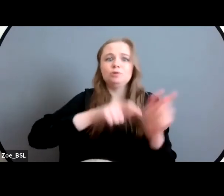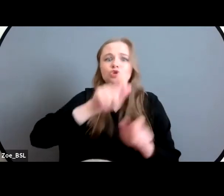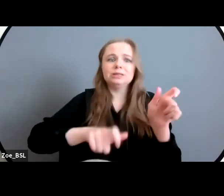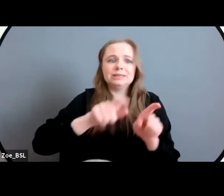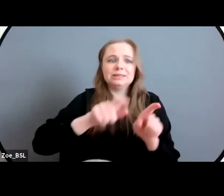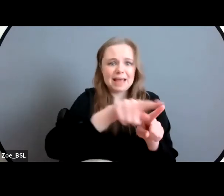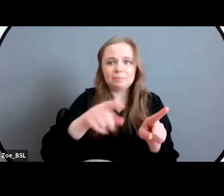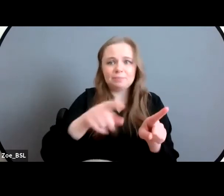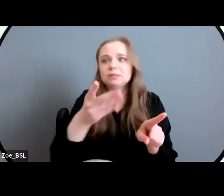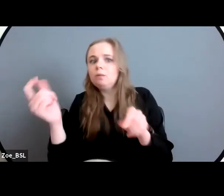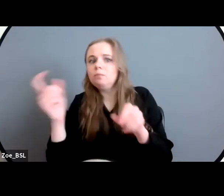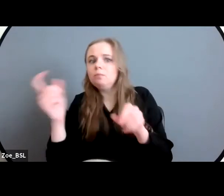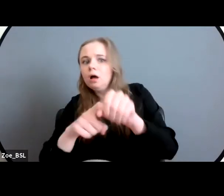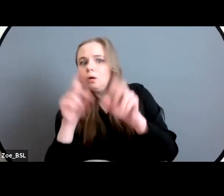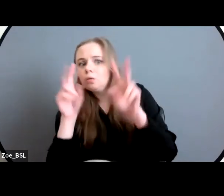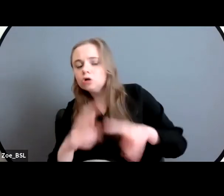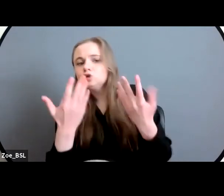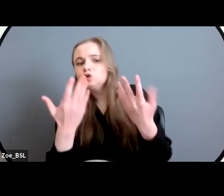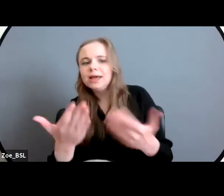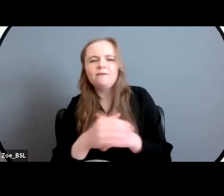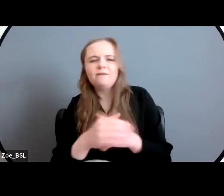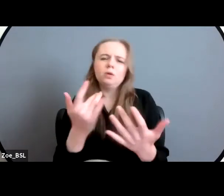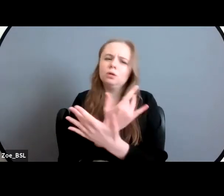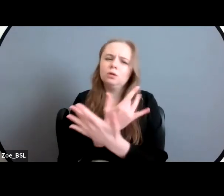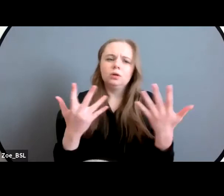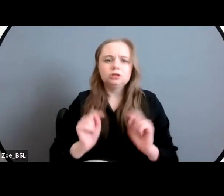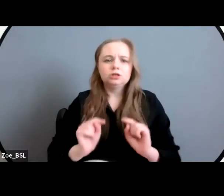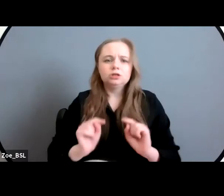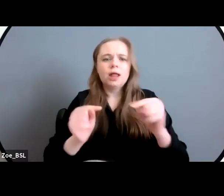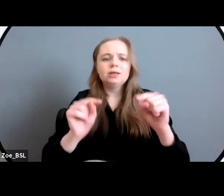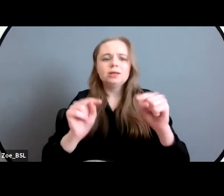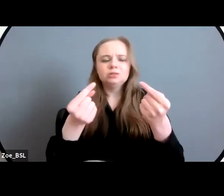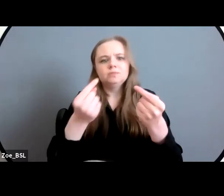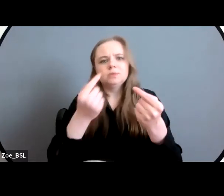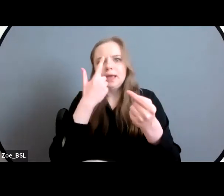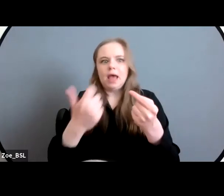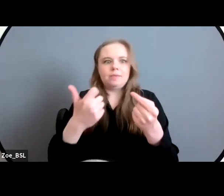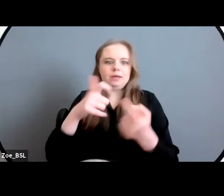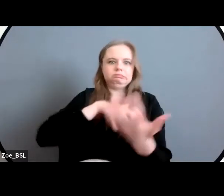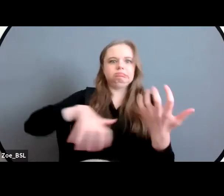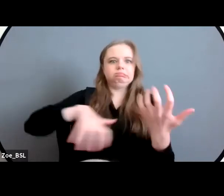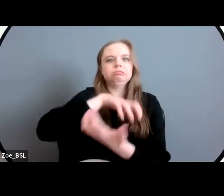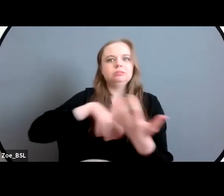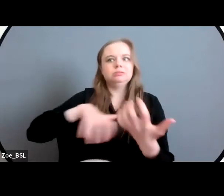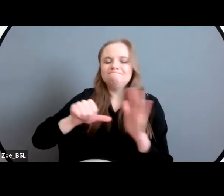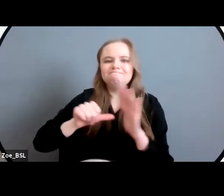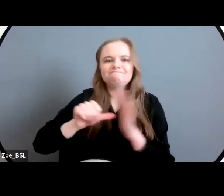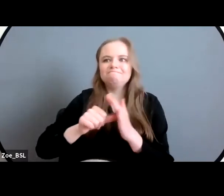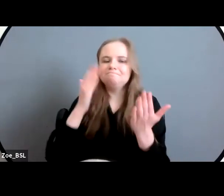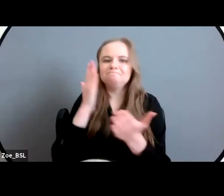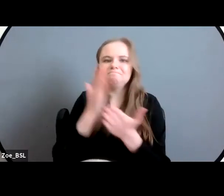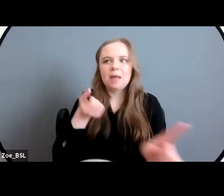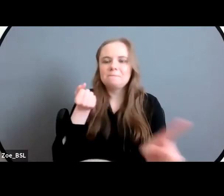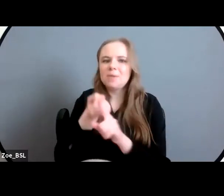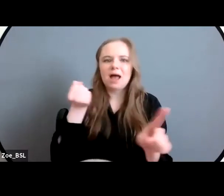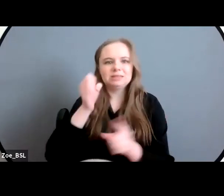today, and just how all those different challenges can combine and put some real barriers in place. But it's